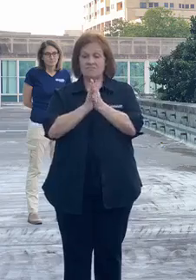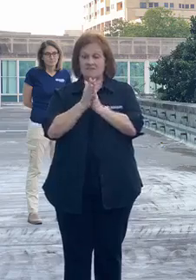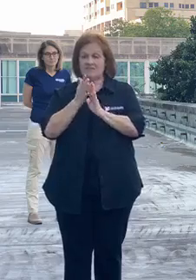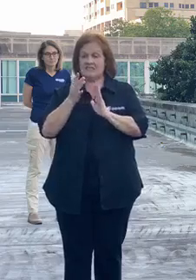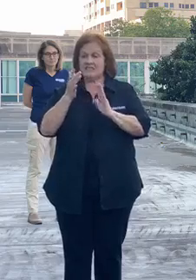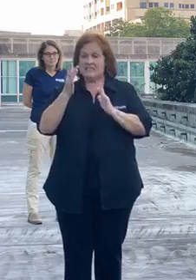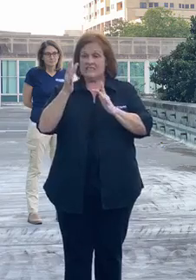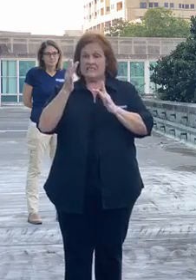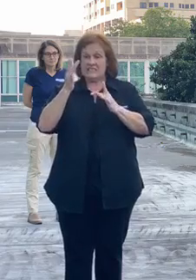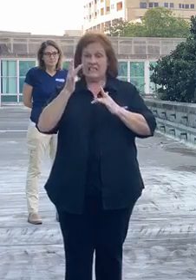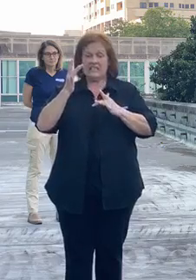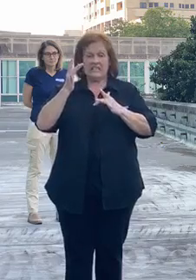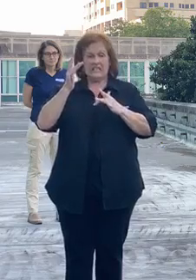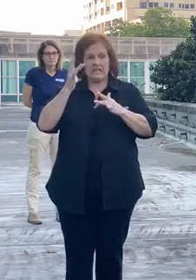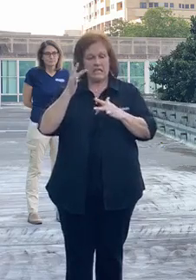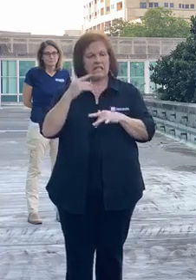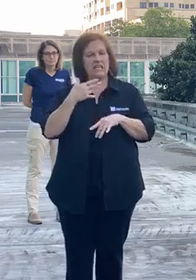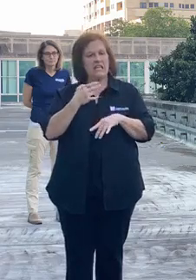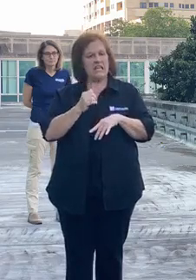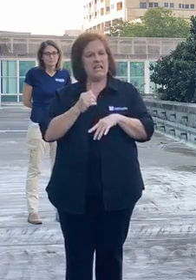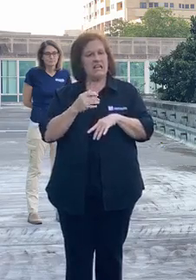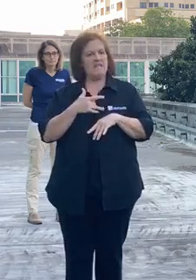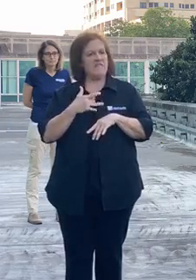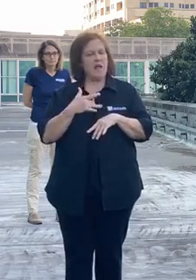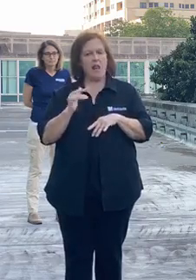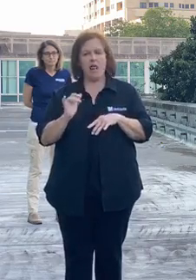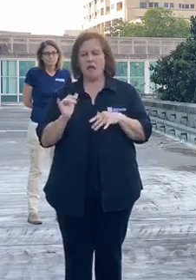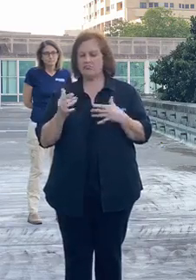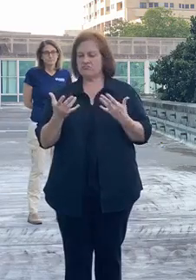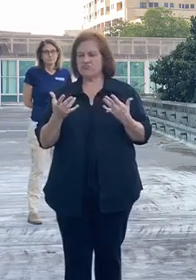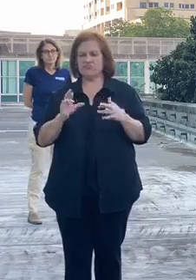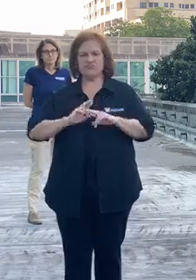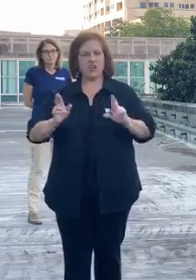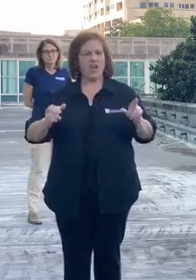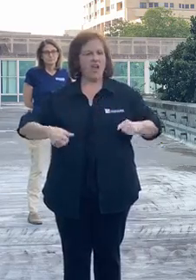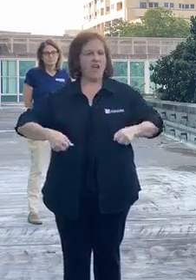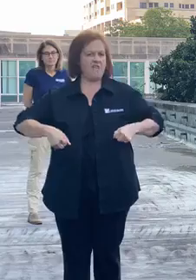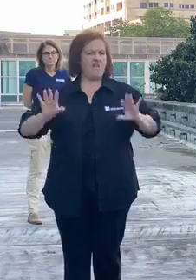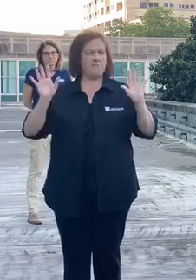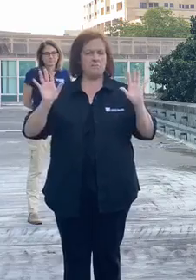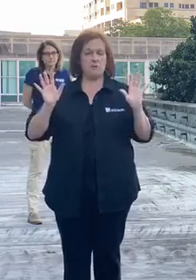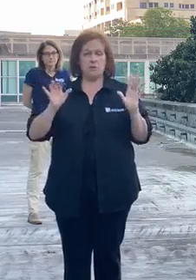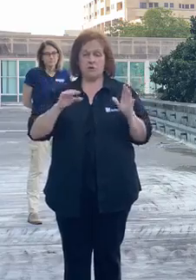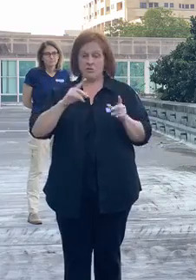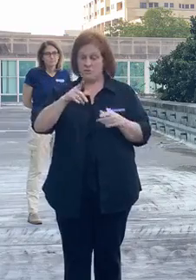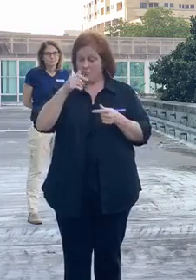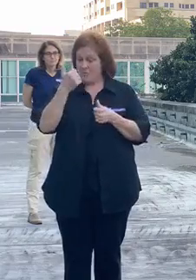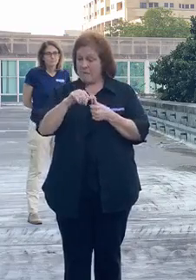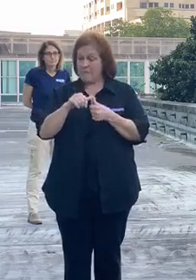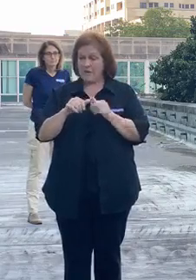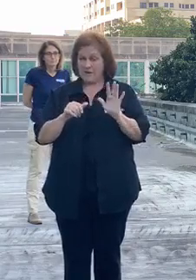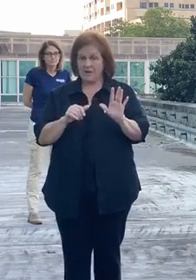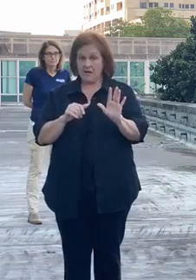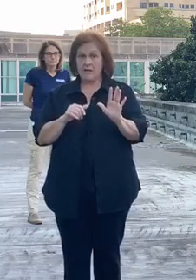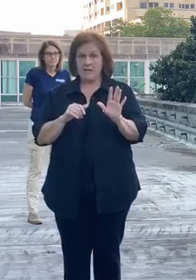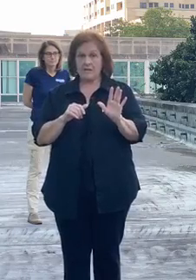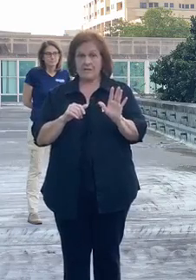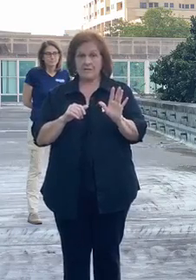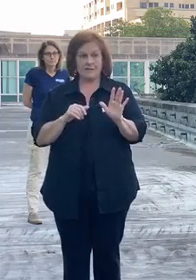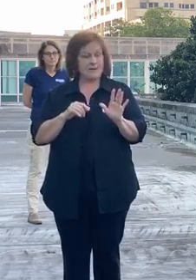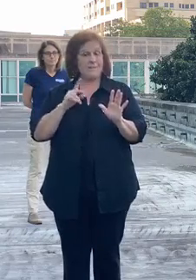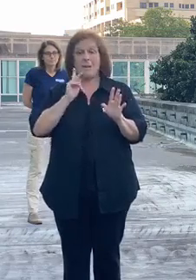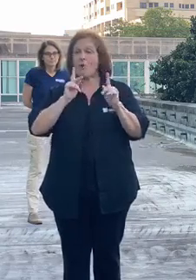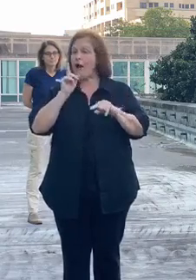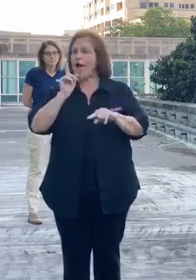felt that he no longer had any fighting. And we all have to remember that at this time, there are no